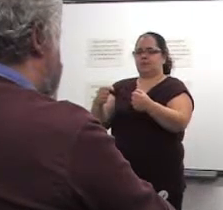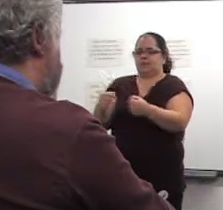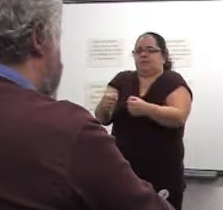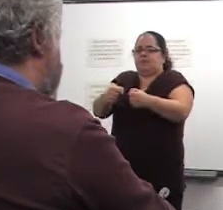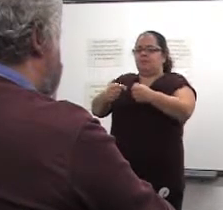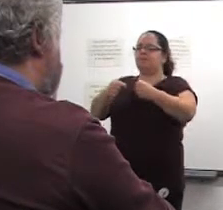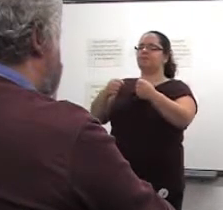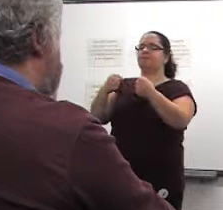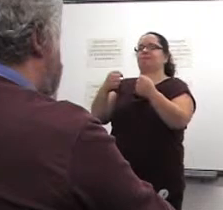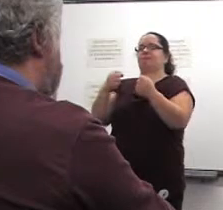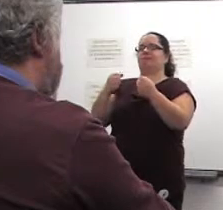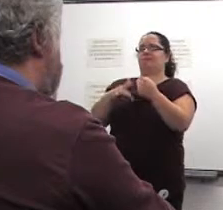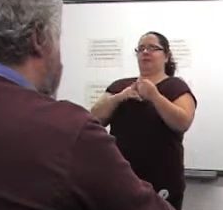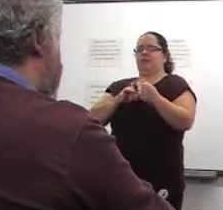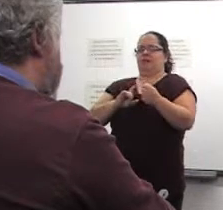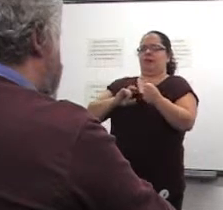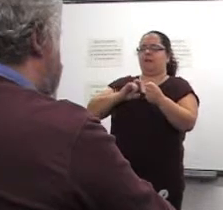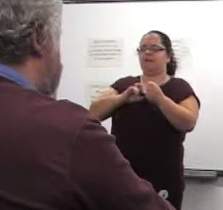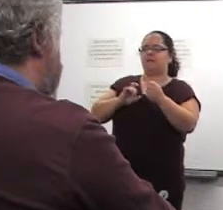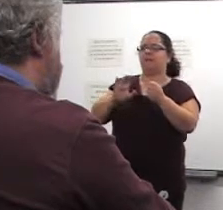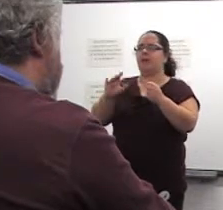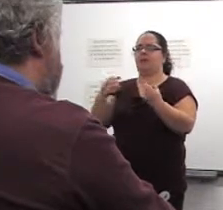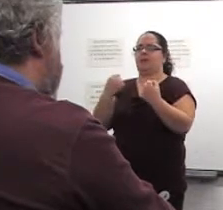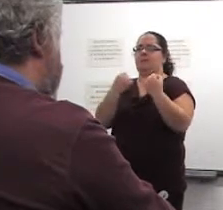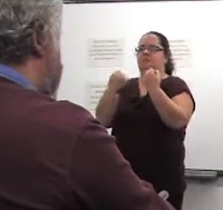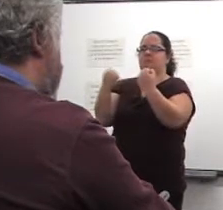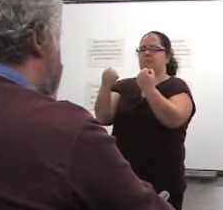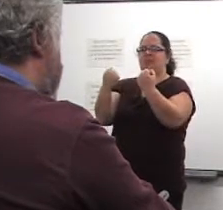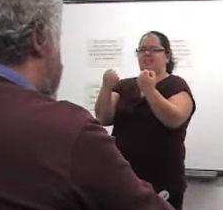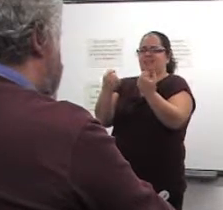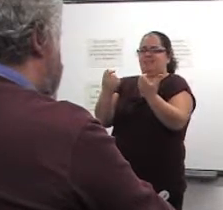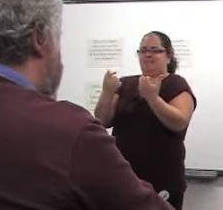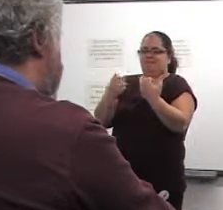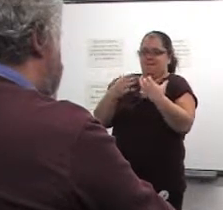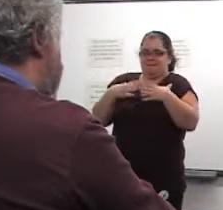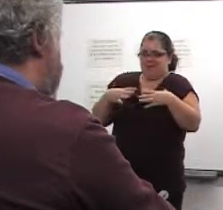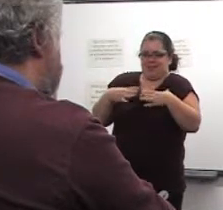trying to shrug off the discomfort, but it wasn't physical.